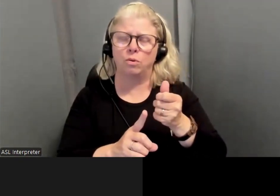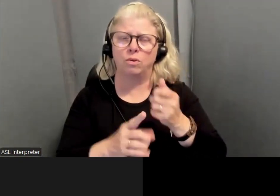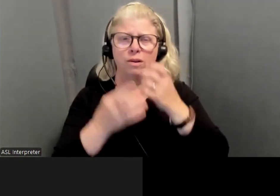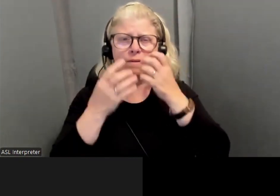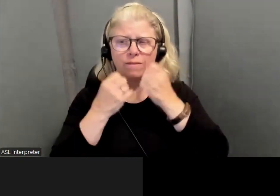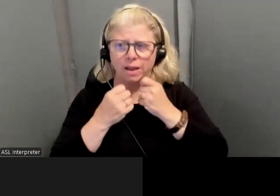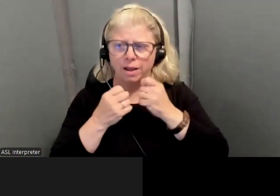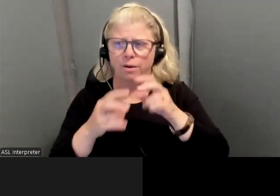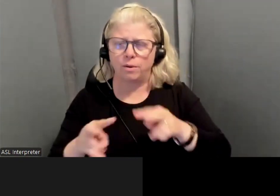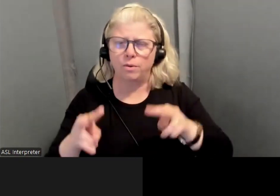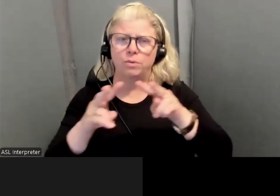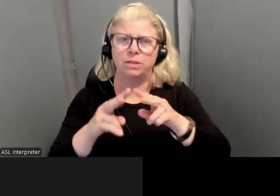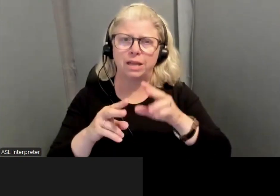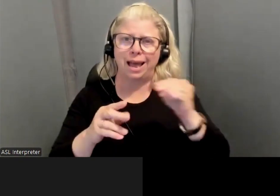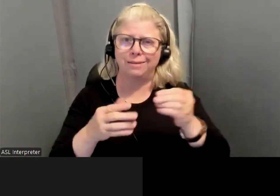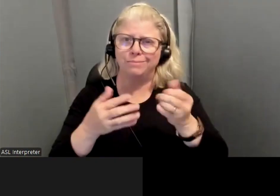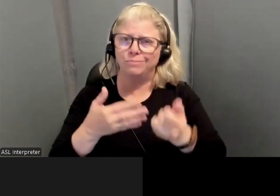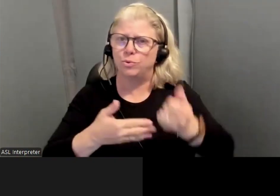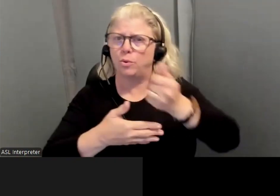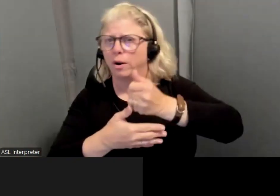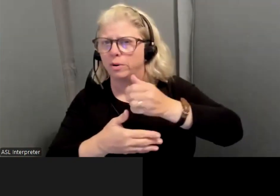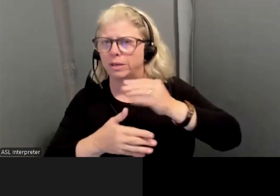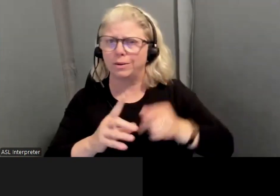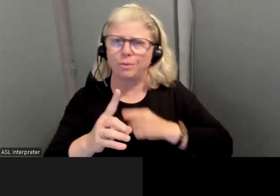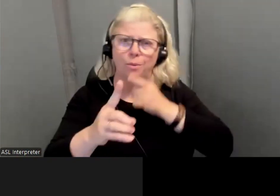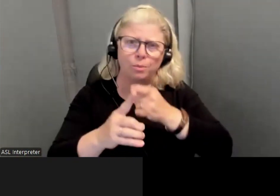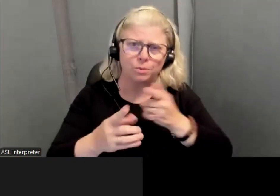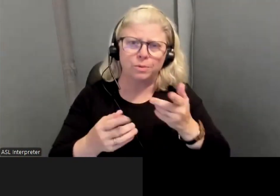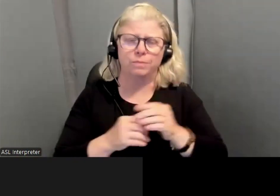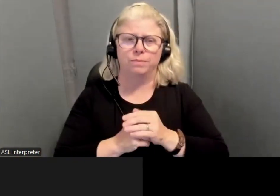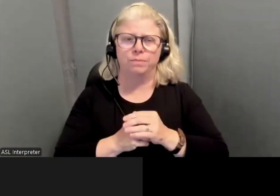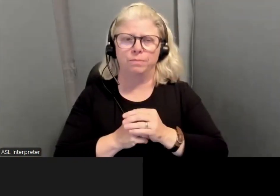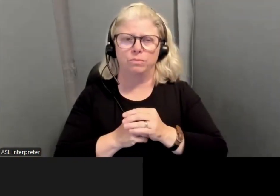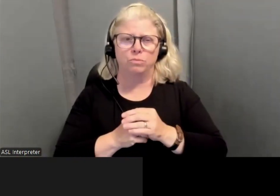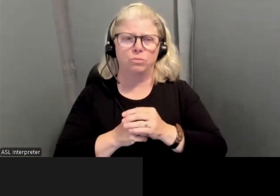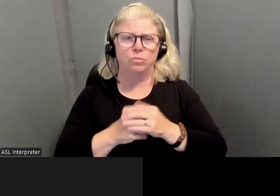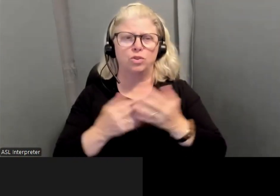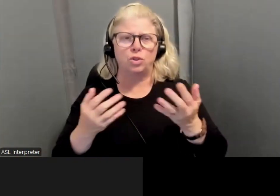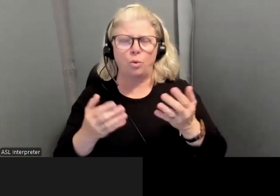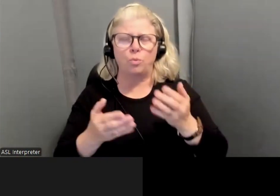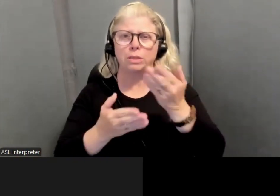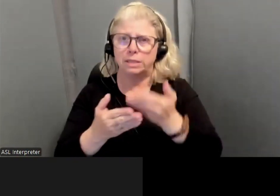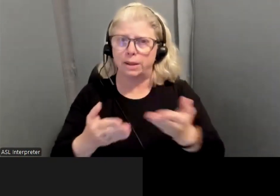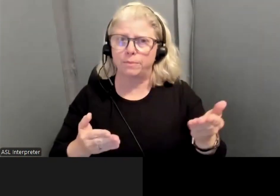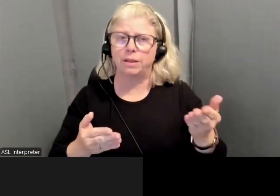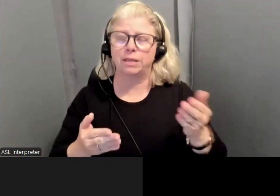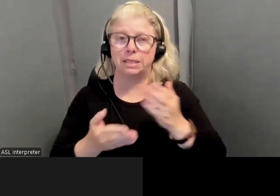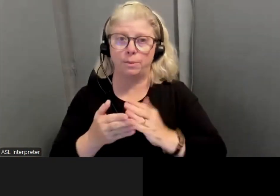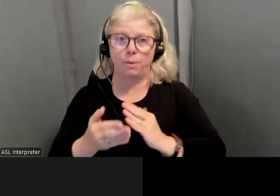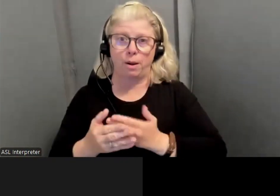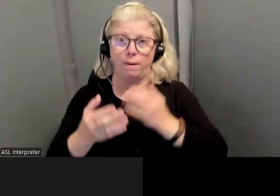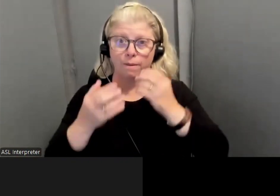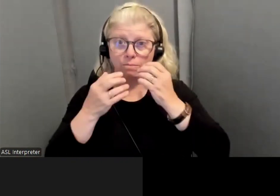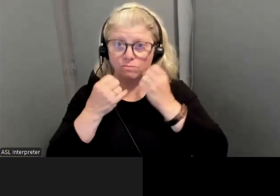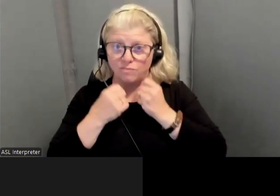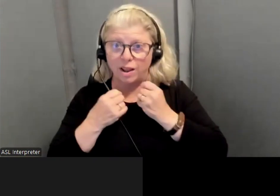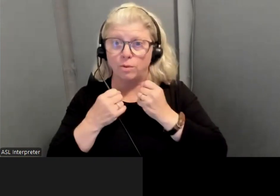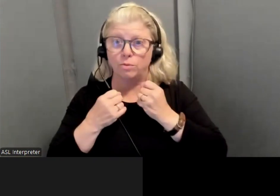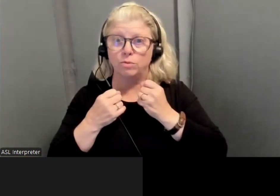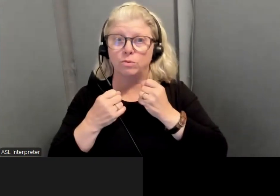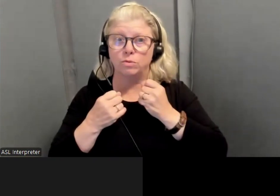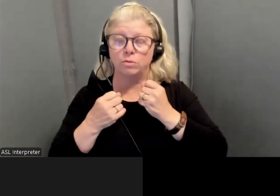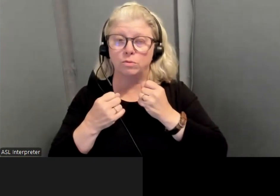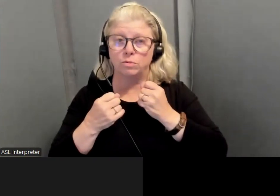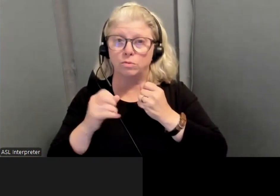values and priorities and goals. Right? So some of our values that kind of come to